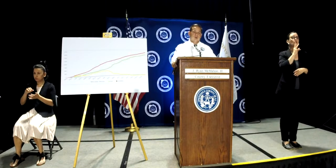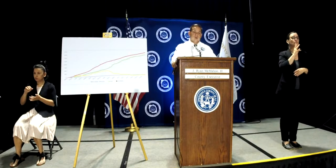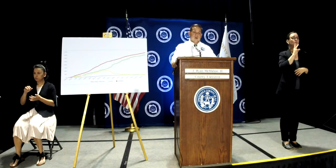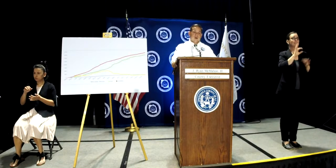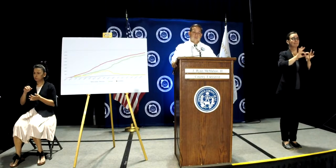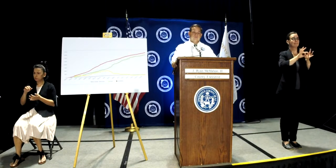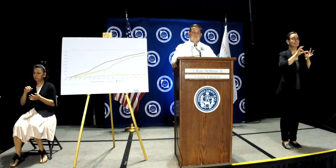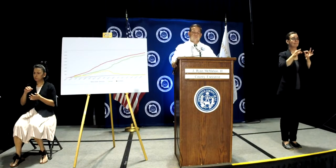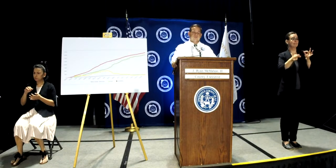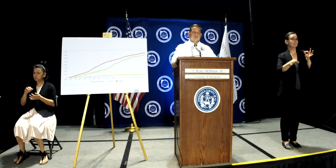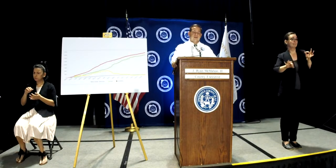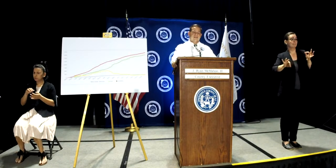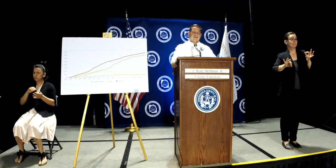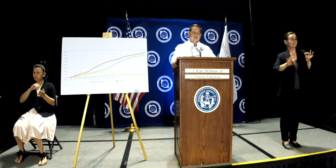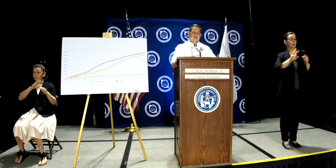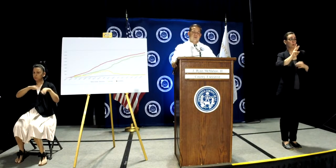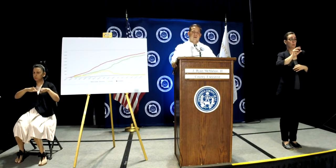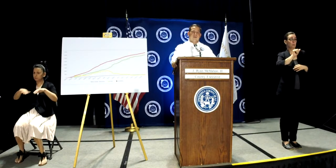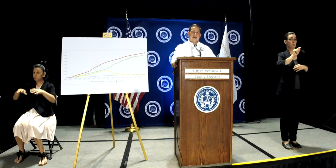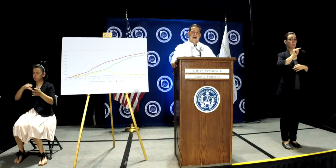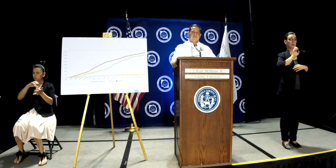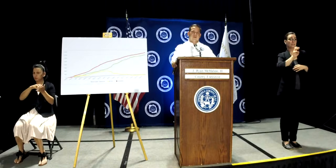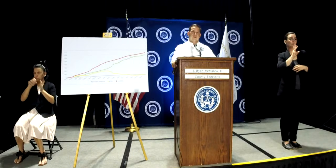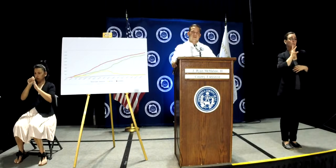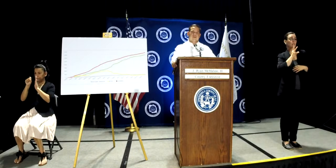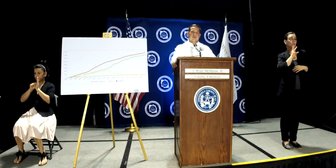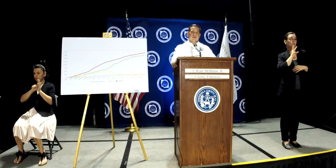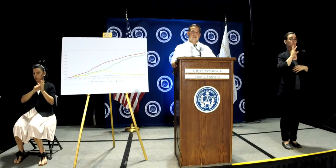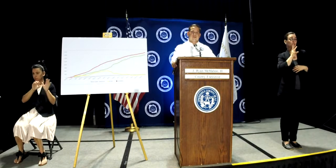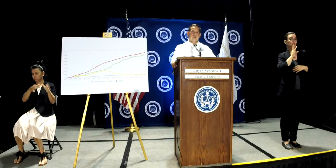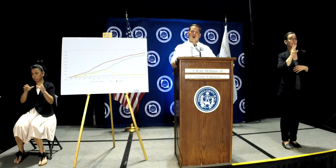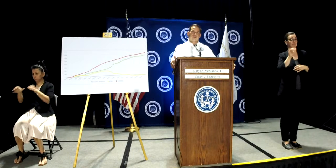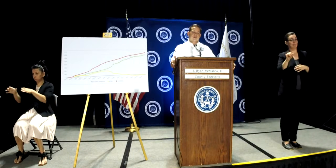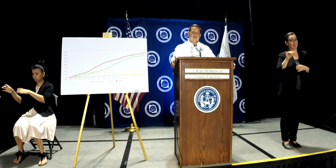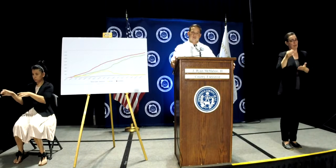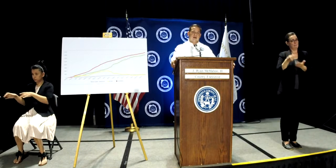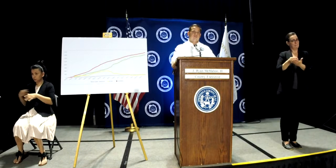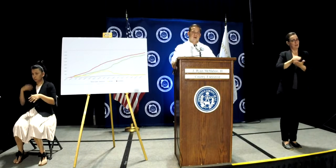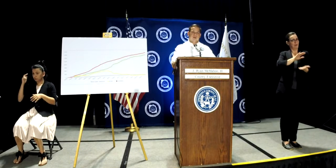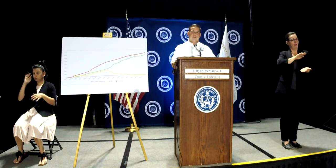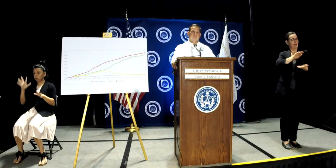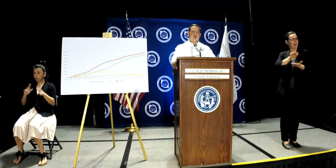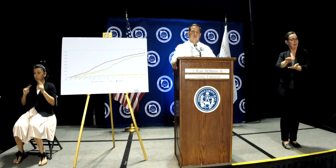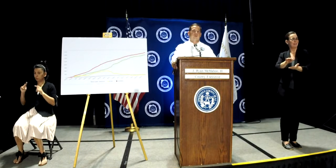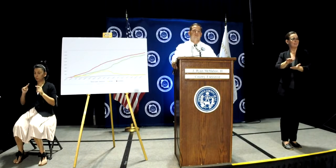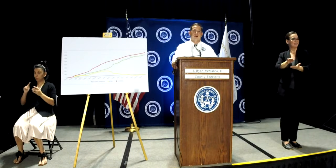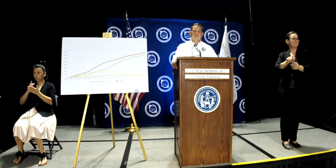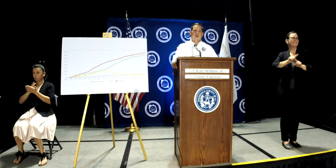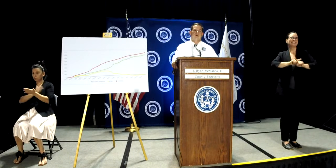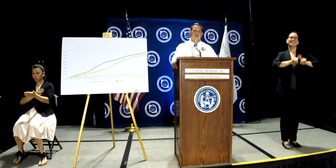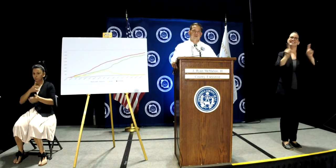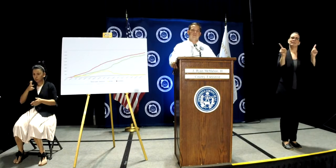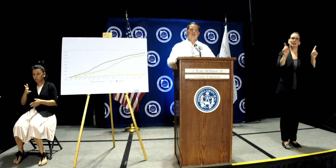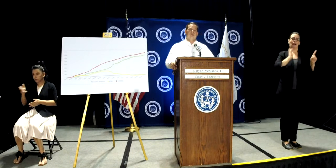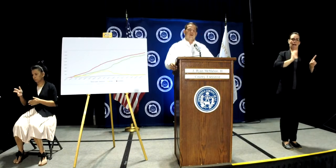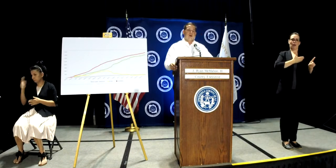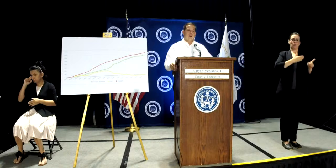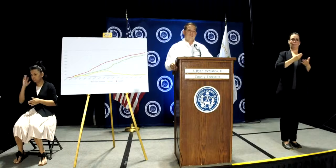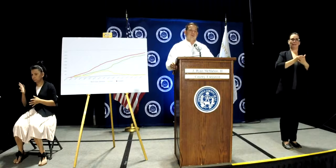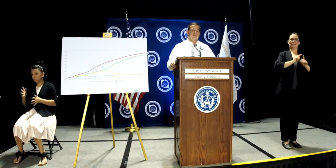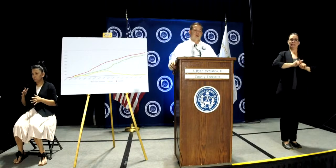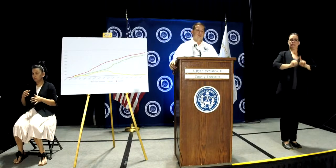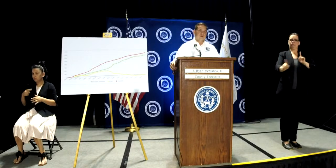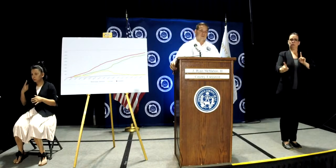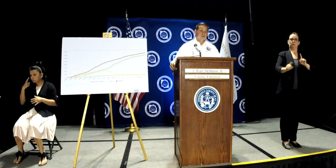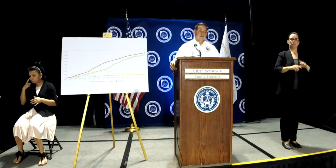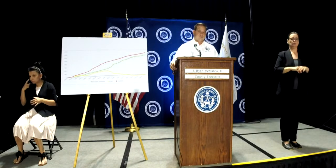So lights on the lake, probably not, because it doesn't cost us a lot of money. It's a public-private partnership,